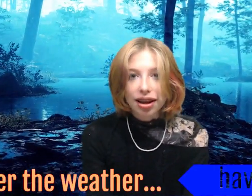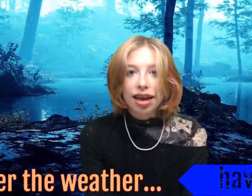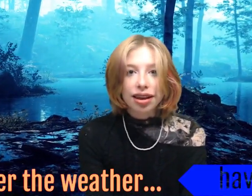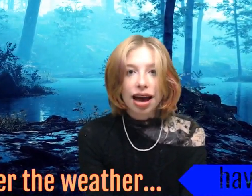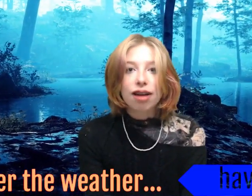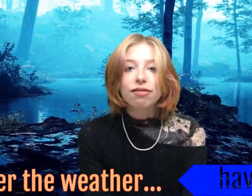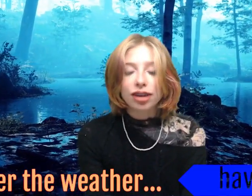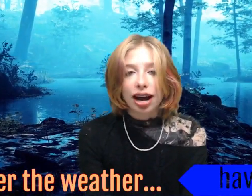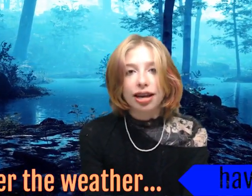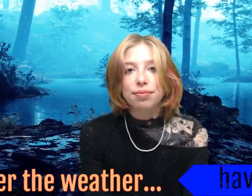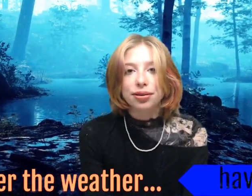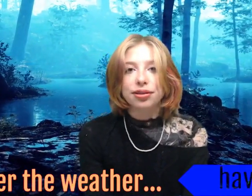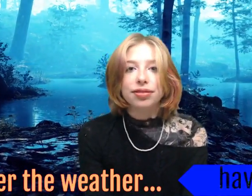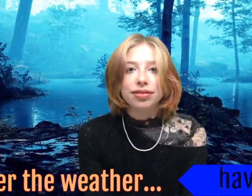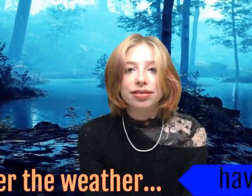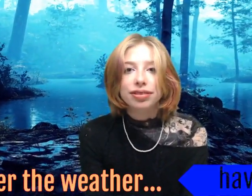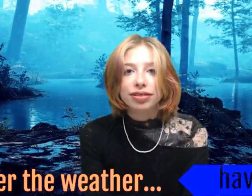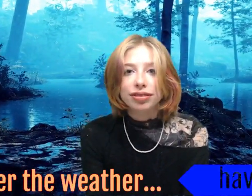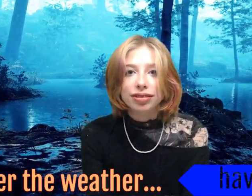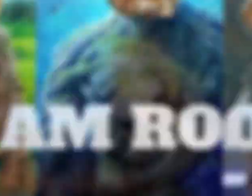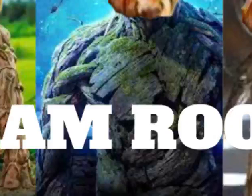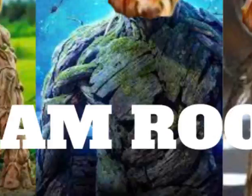and now for I Am Root.